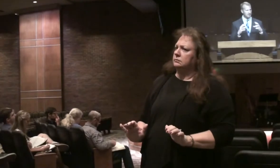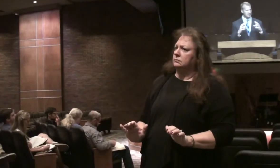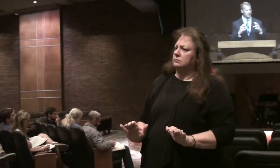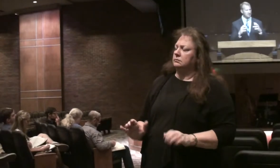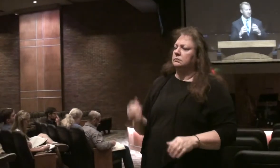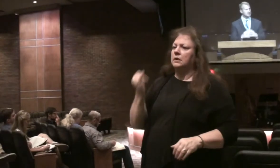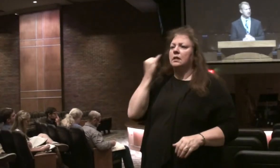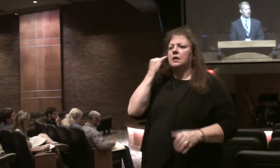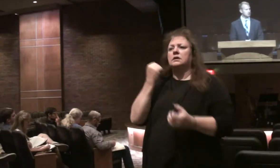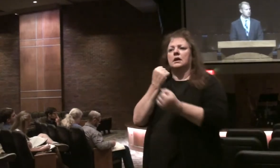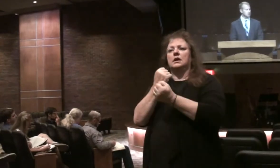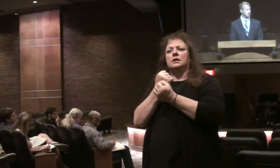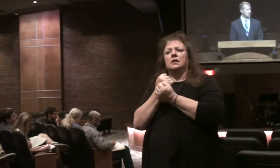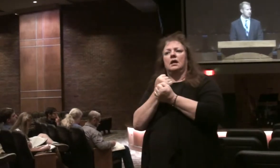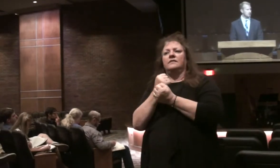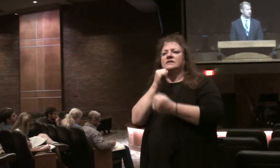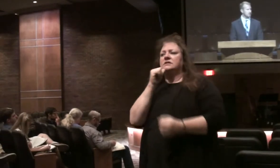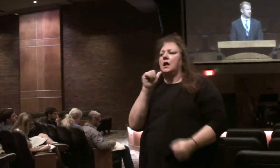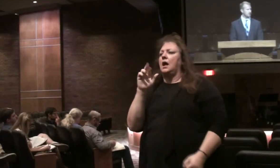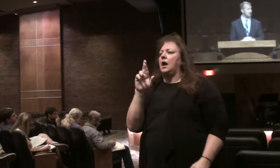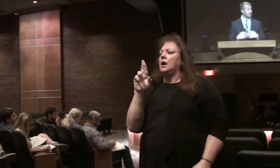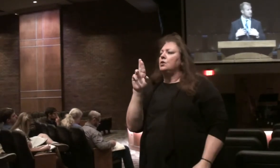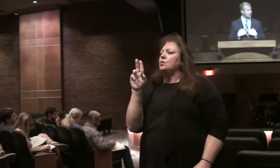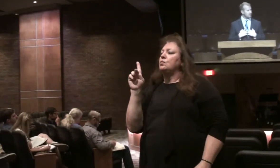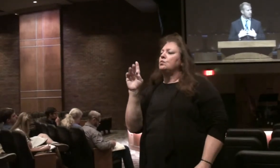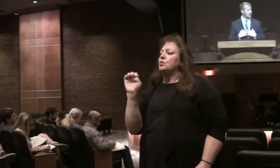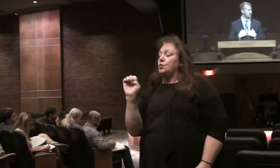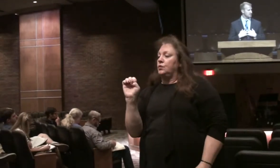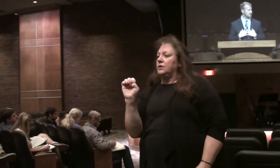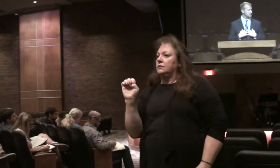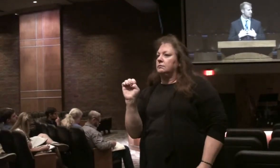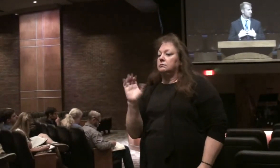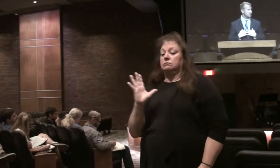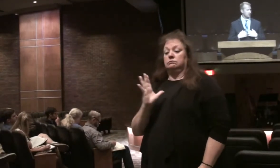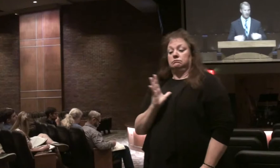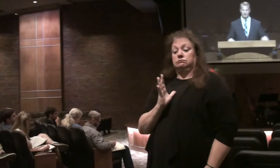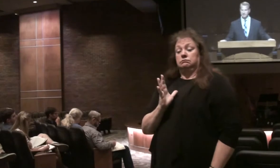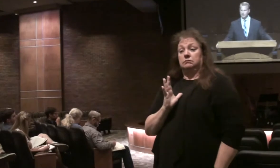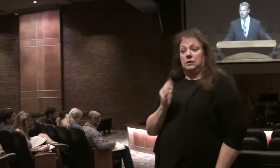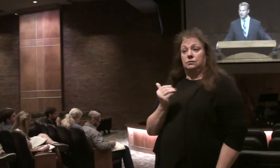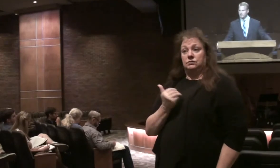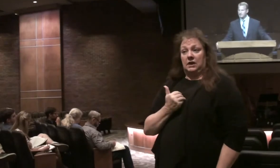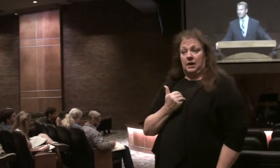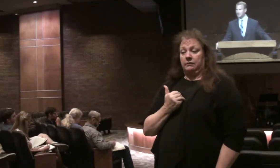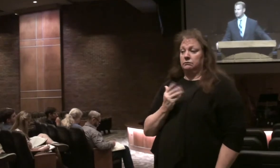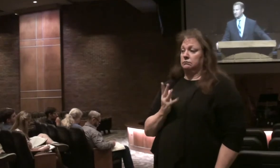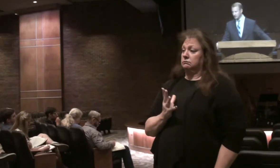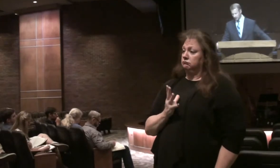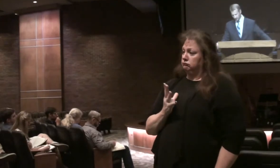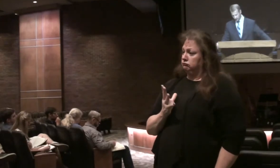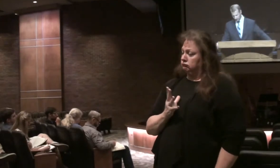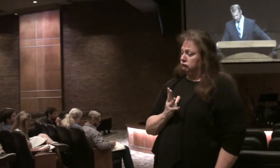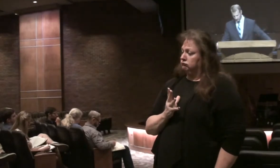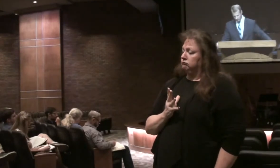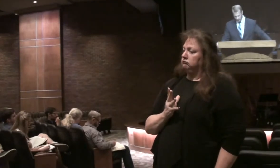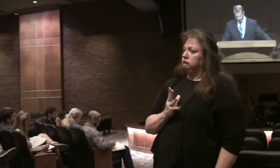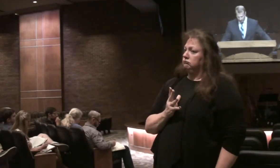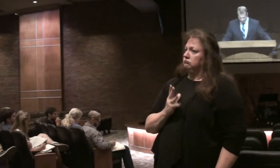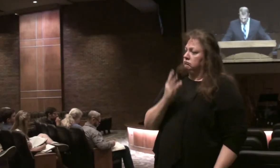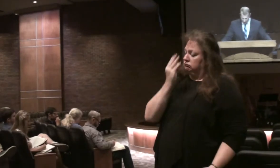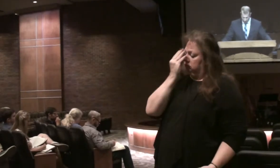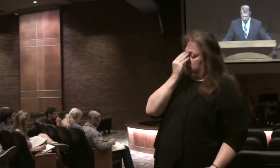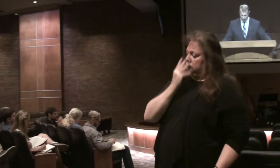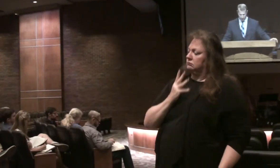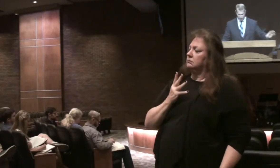idea here is love is not rude. Love has proper manners. Love is courteous and considerate.